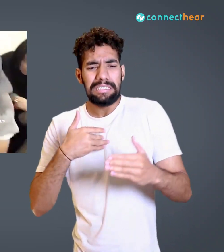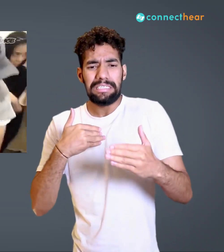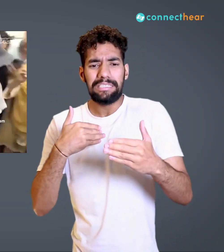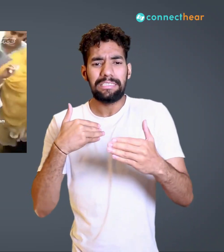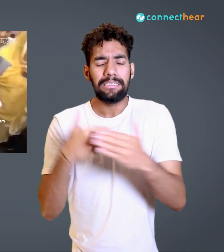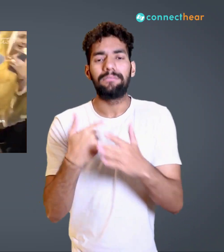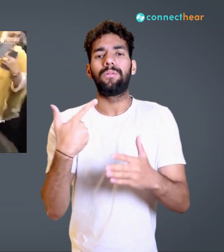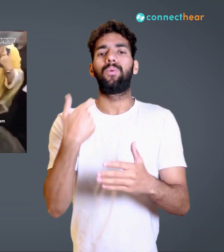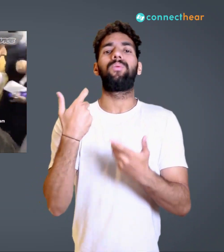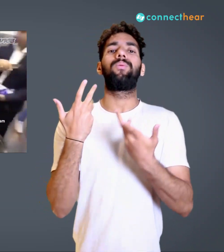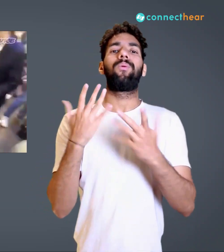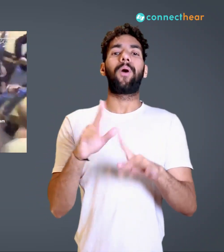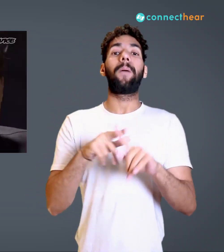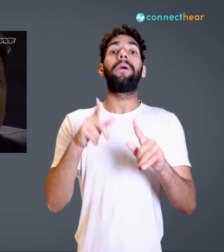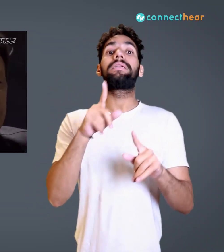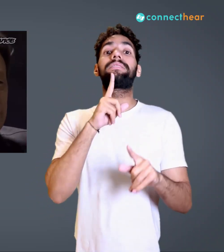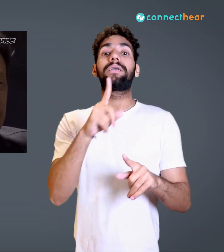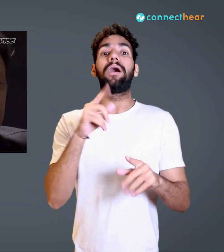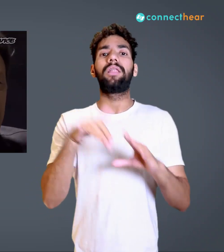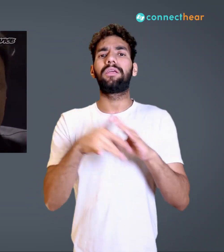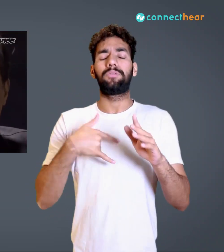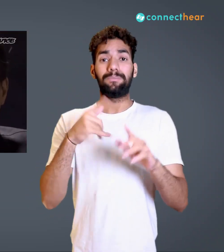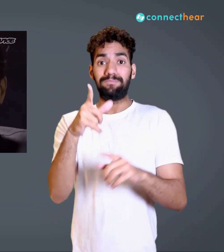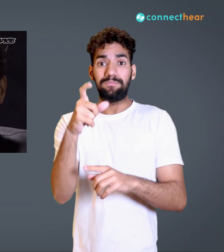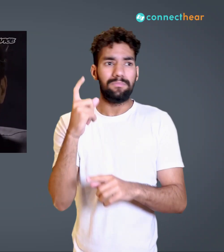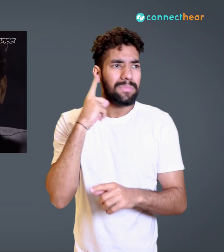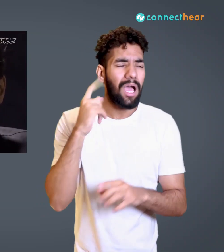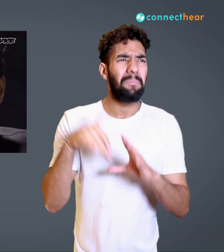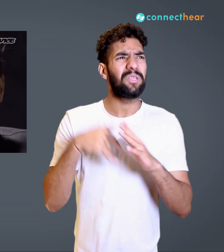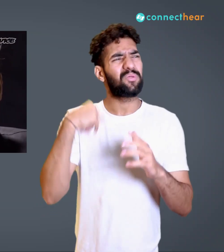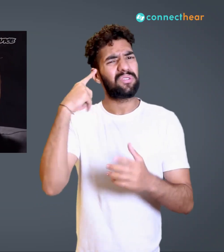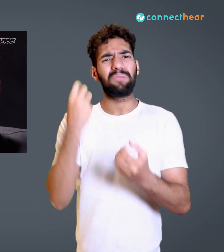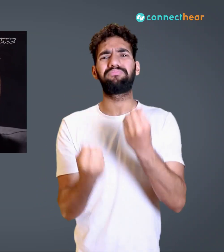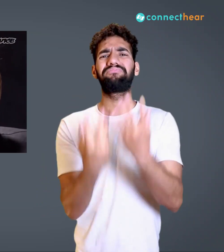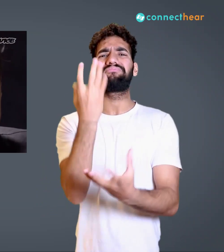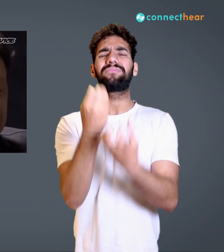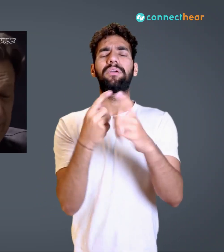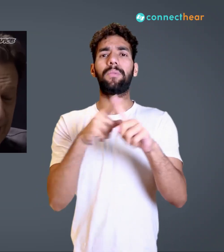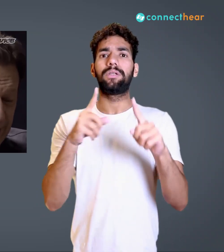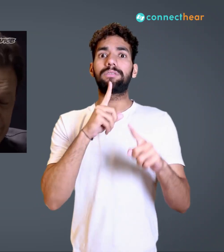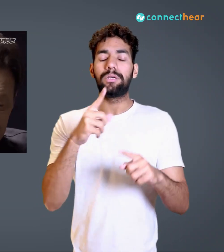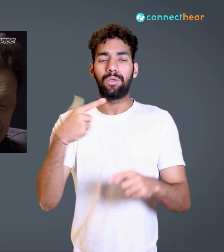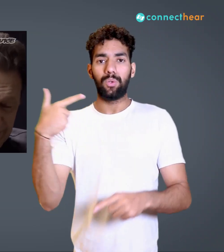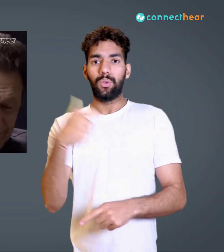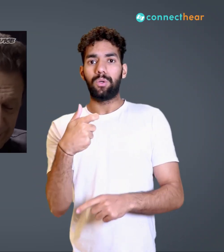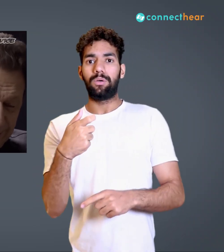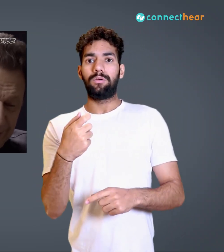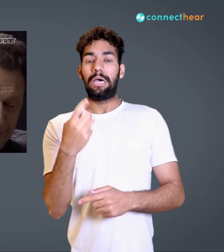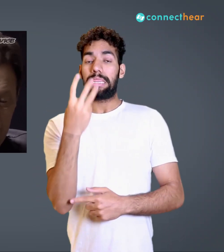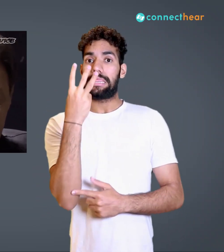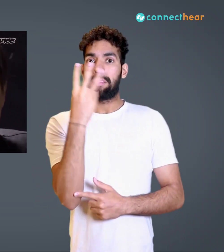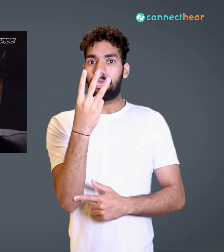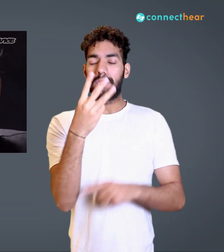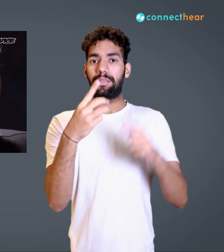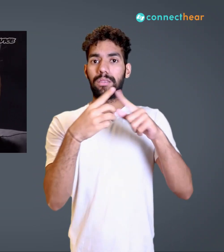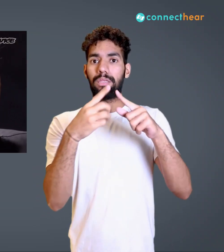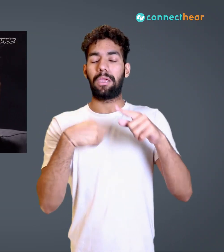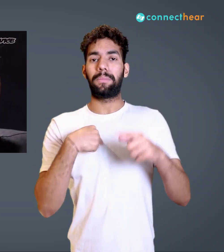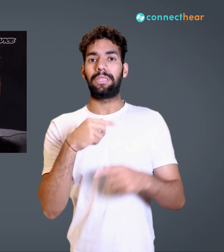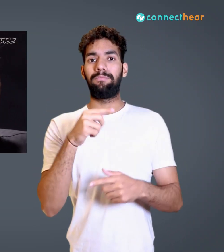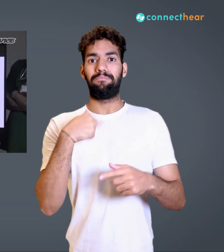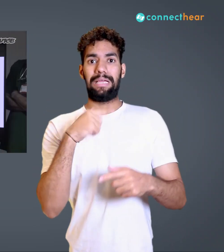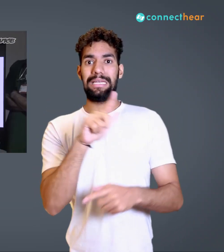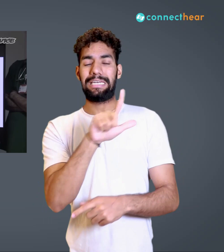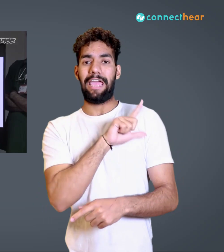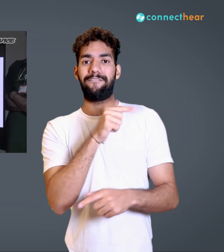months. When I heard the gunshots, I thought they were firecrackers. But then I had this awful feeling in my